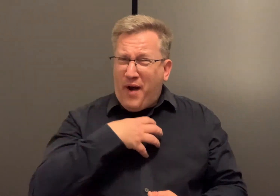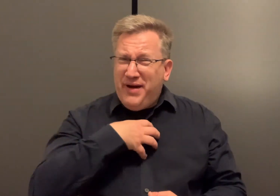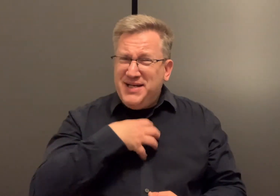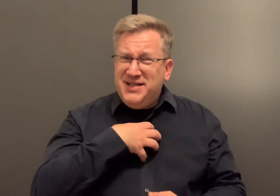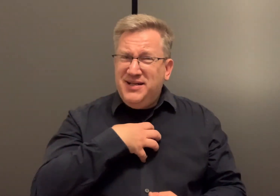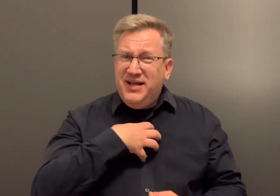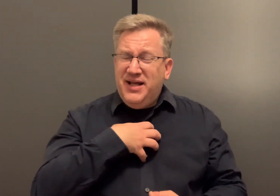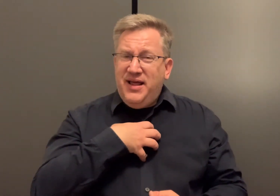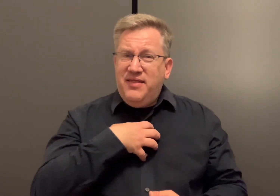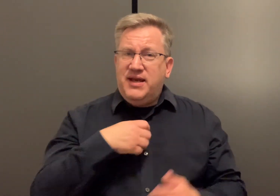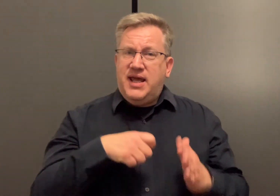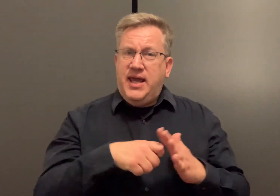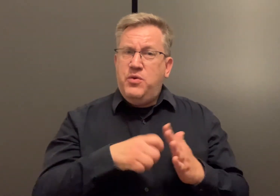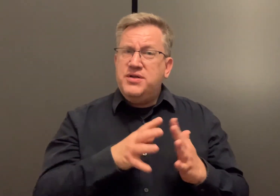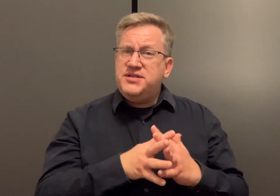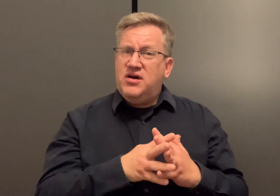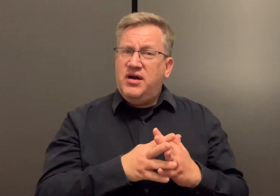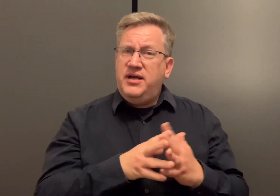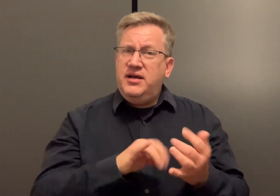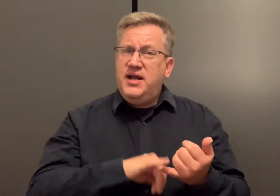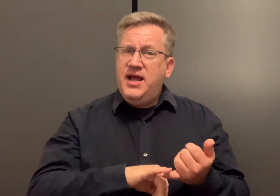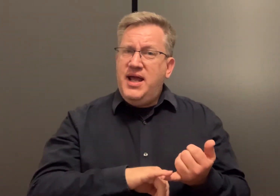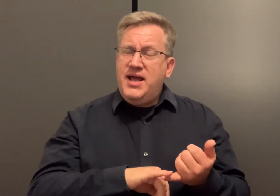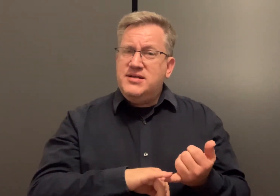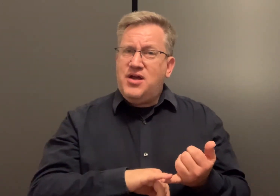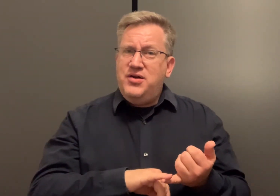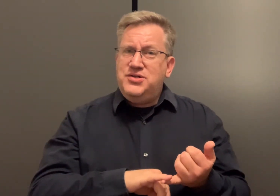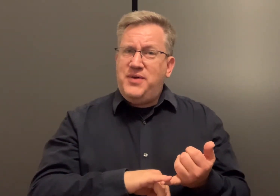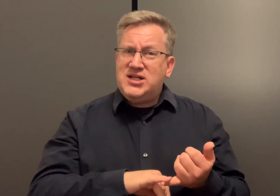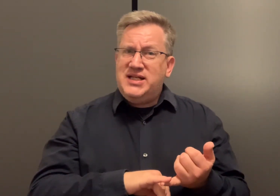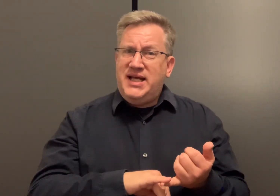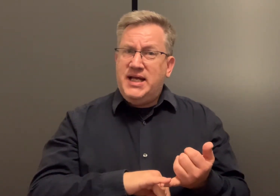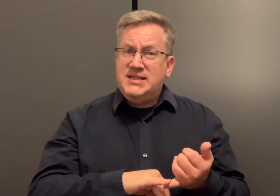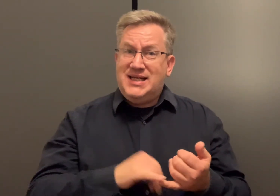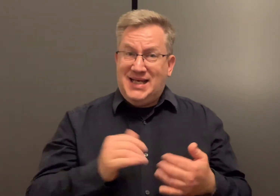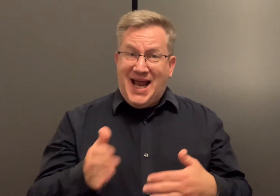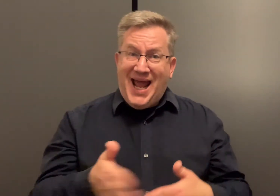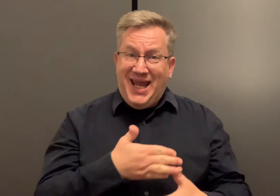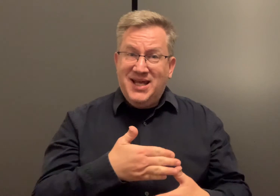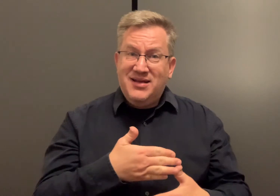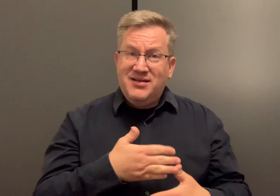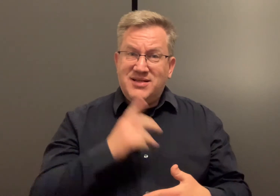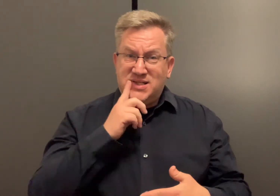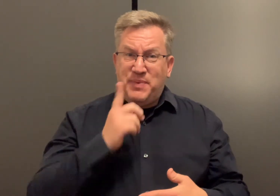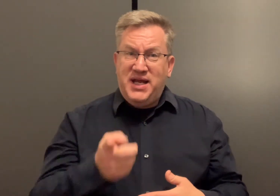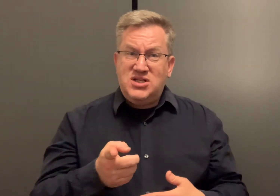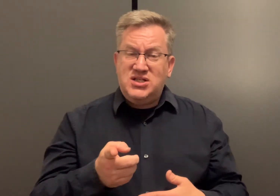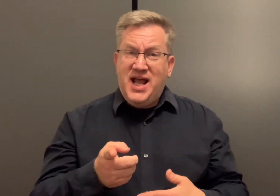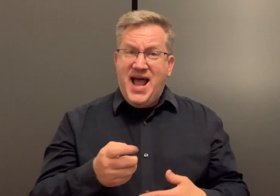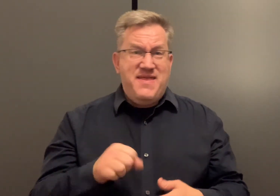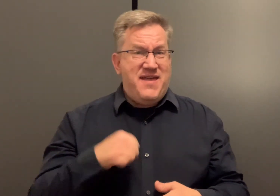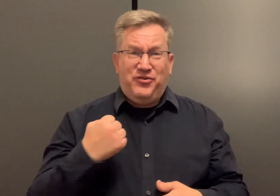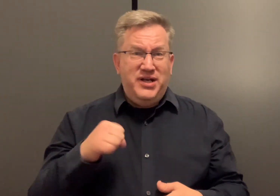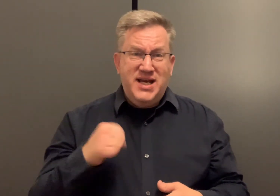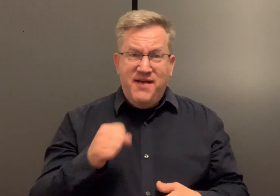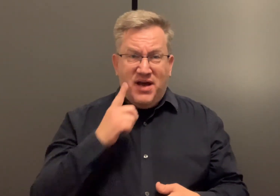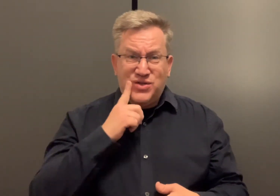worried that keyword sign is going to actually delay the speech and that they'll never